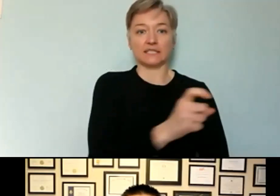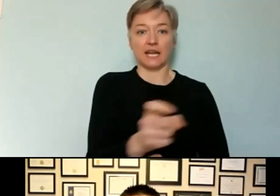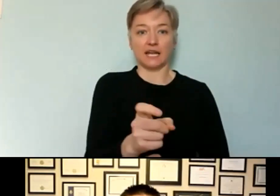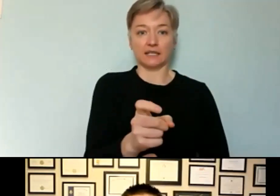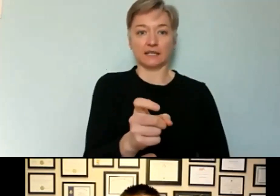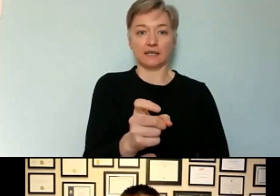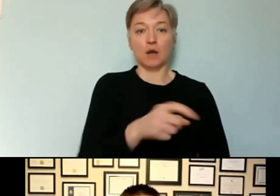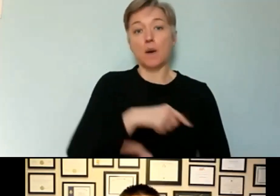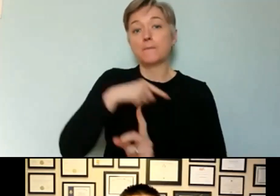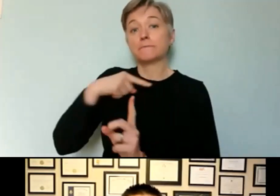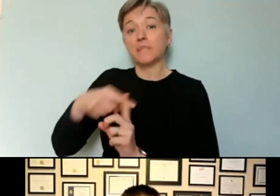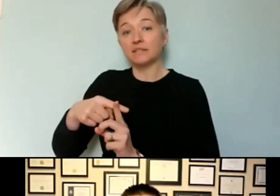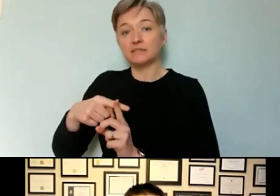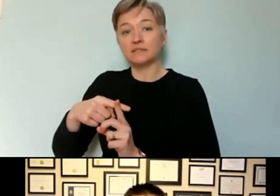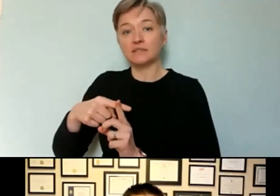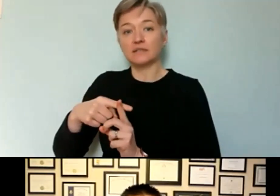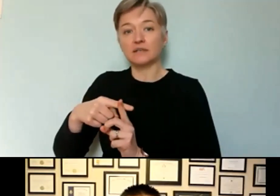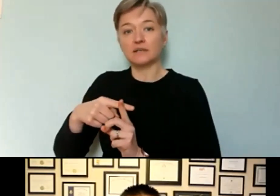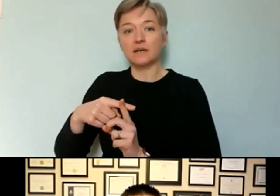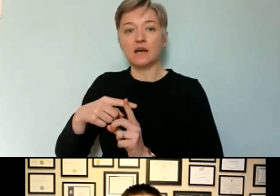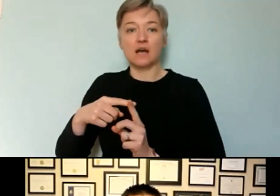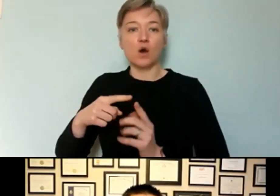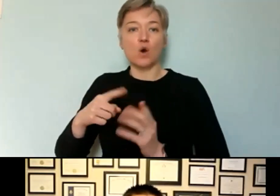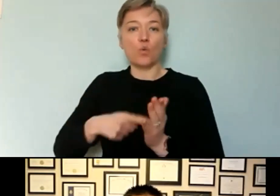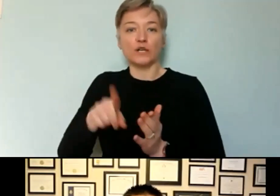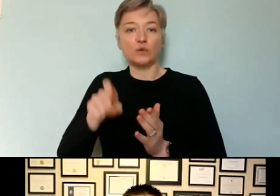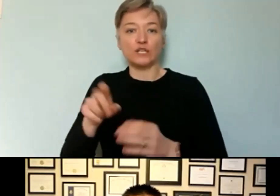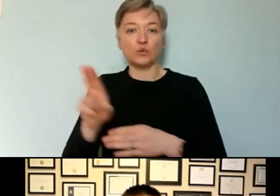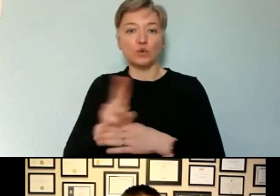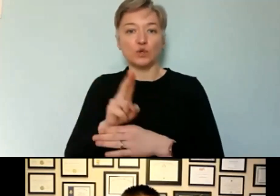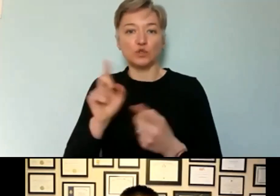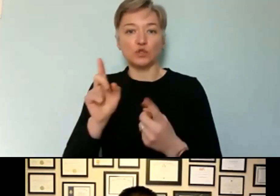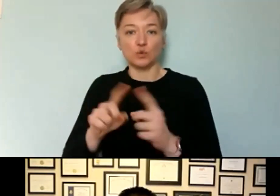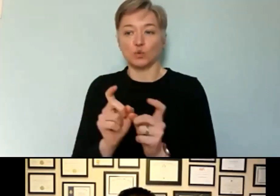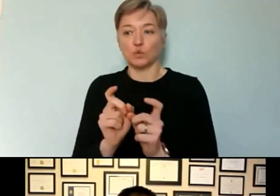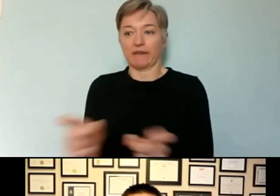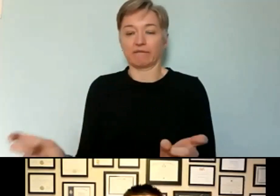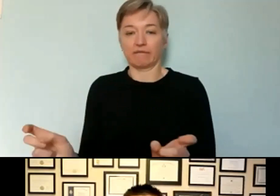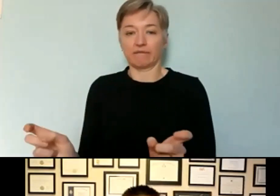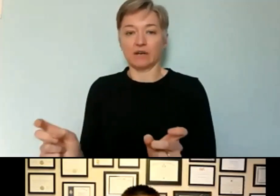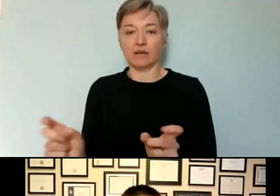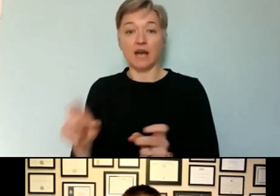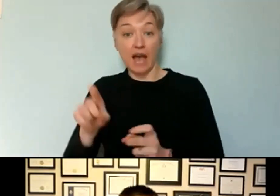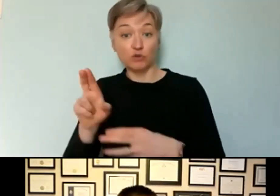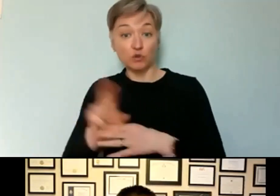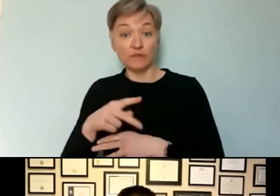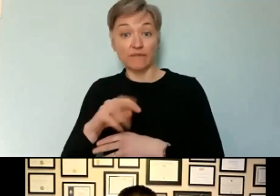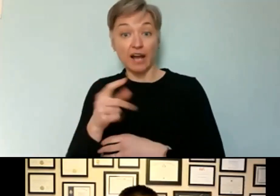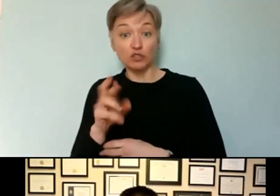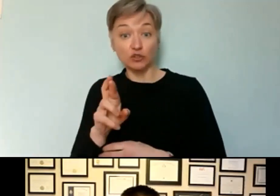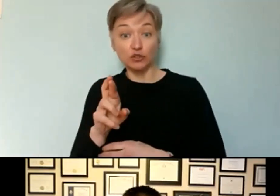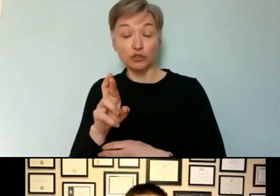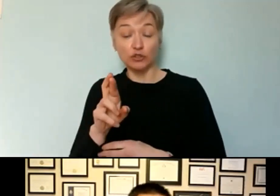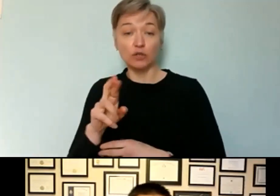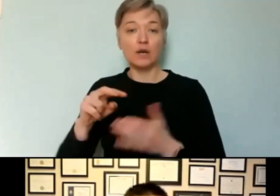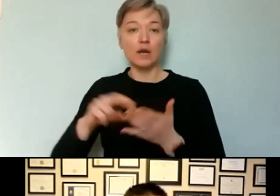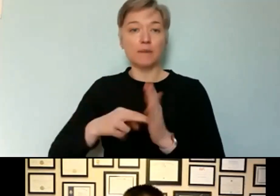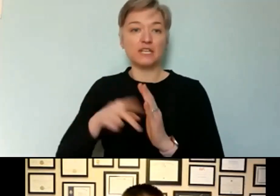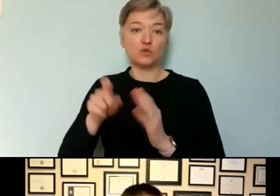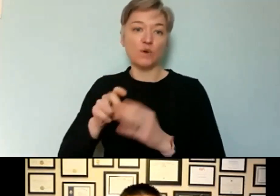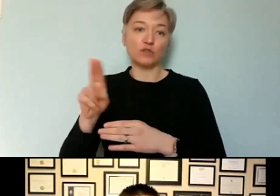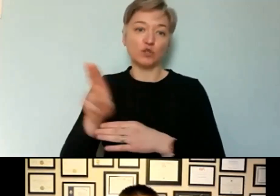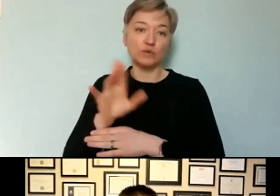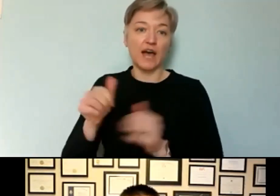what you need to use to administer to the individual. Whether it's Pfizer, then you have to do you use that for 65 and